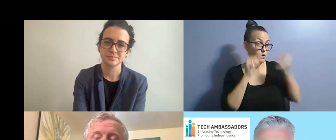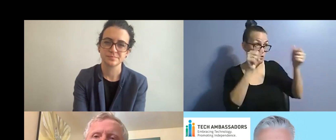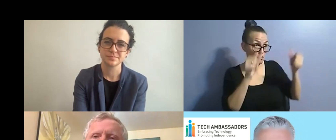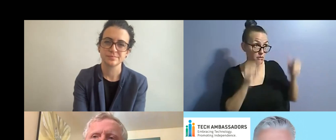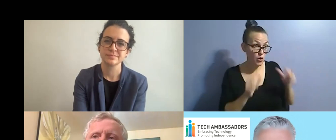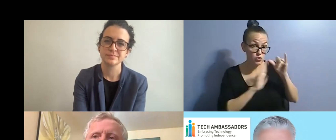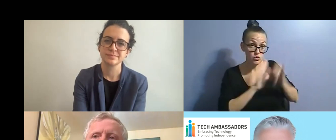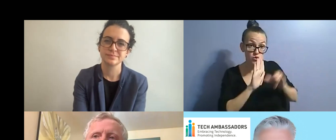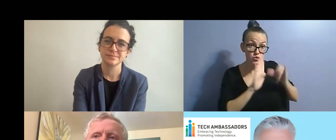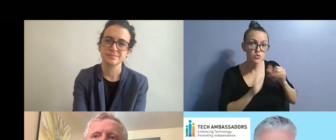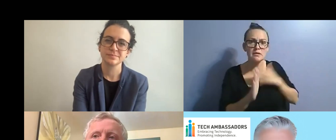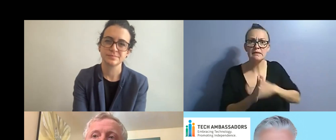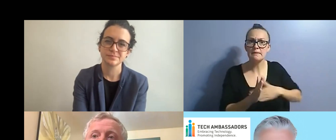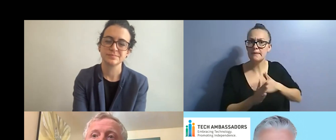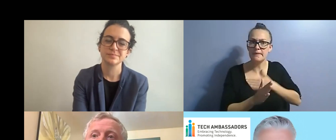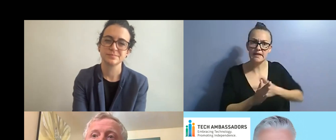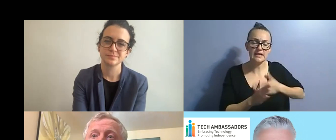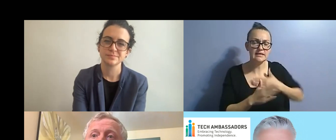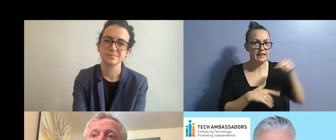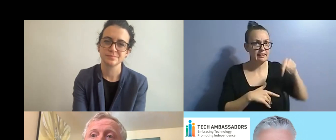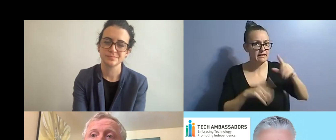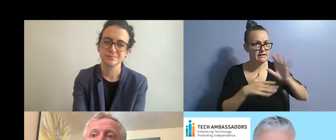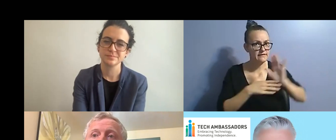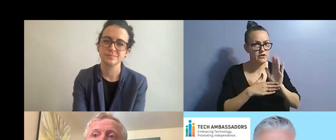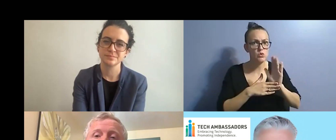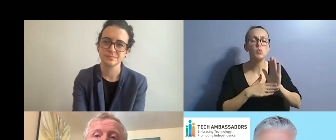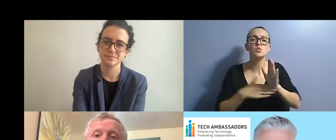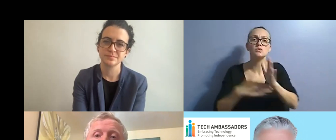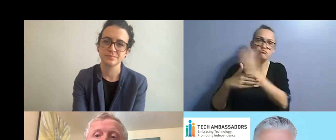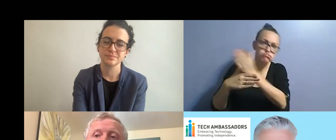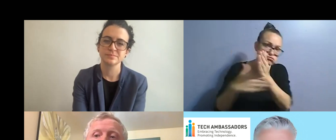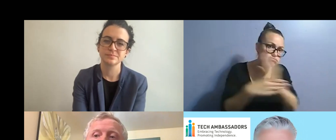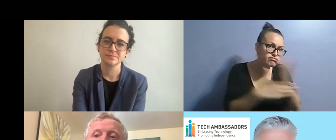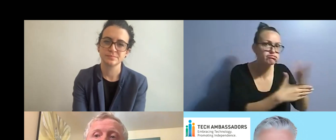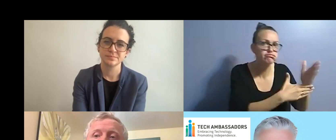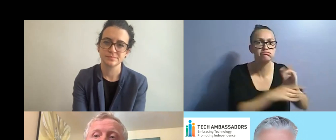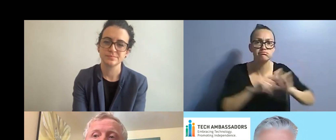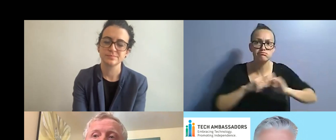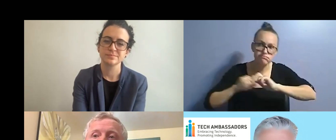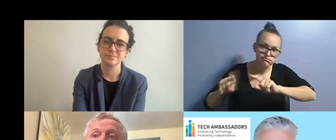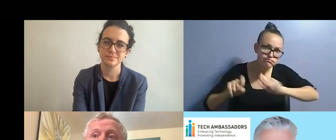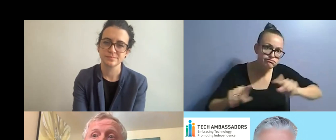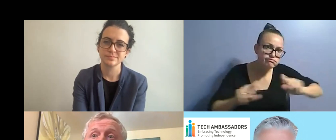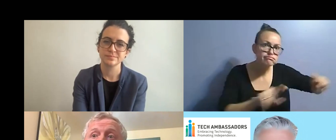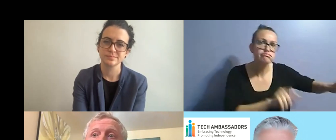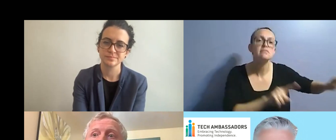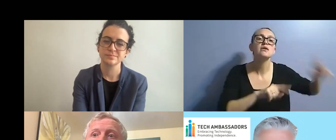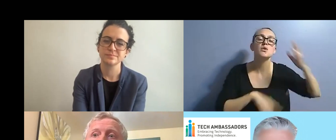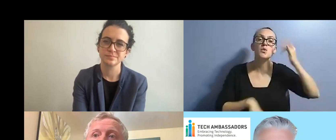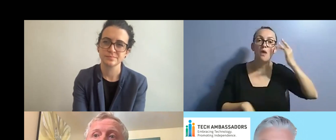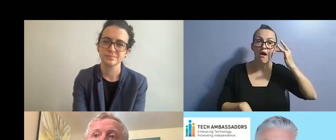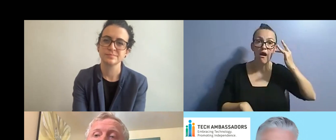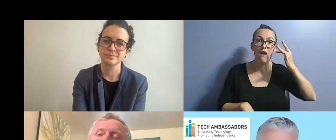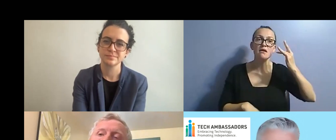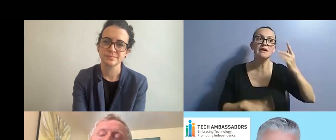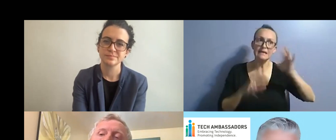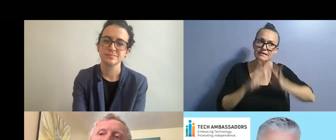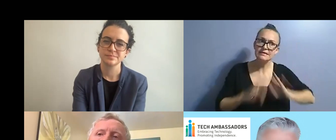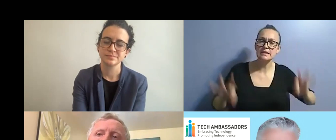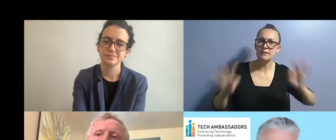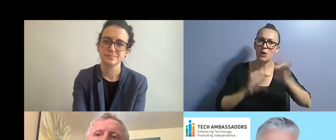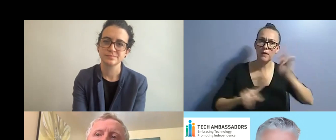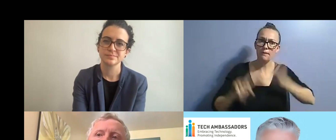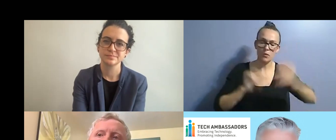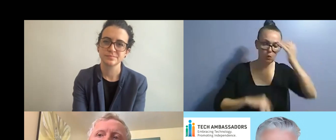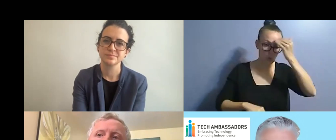it, because it's really important to know that people with disabilities can go shopping. I want